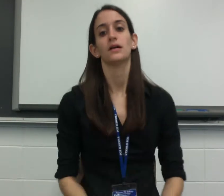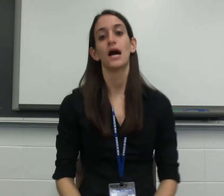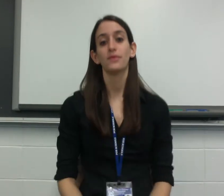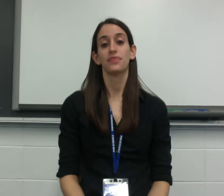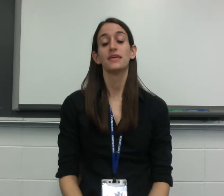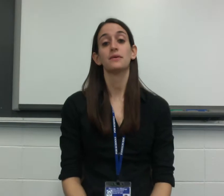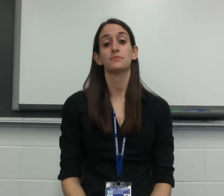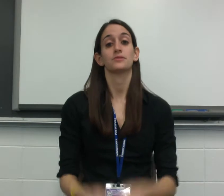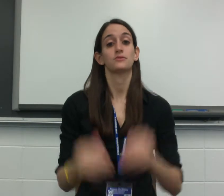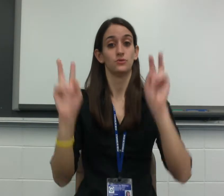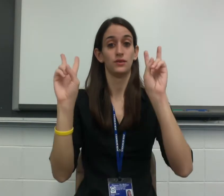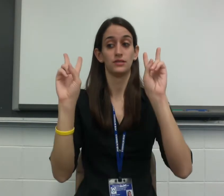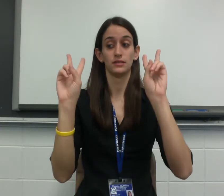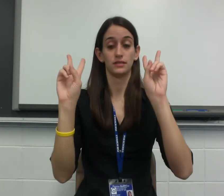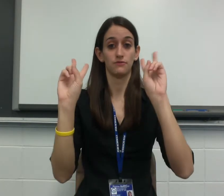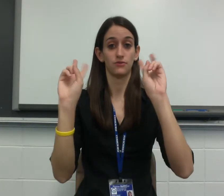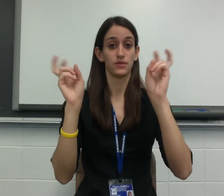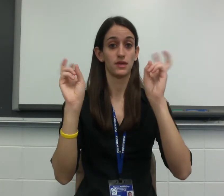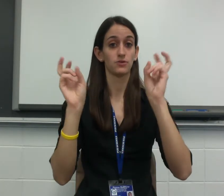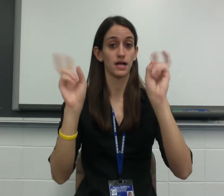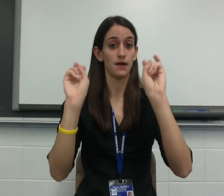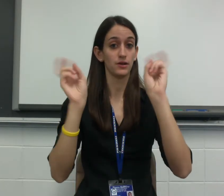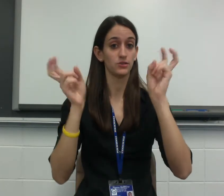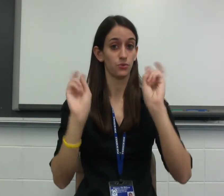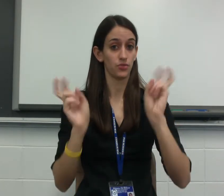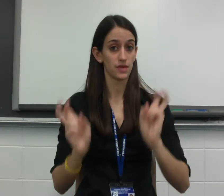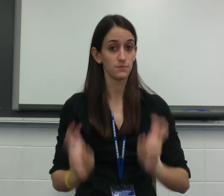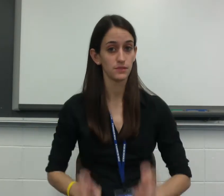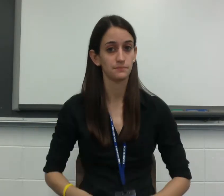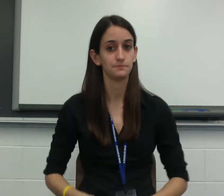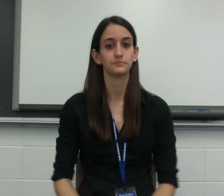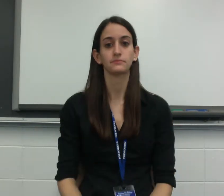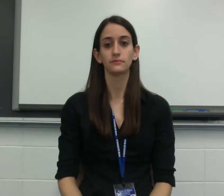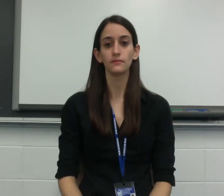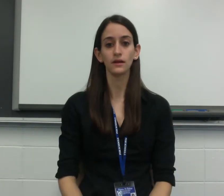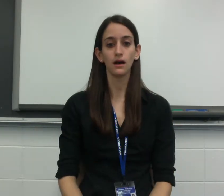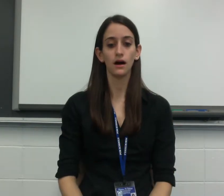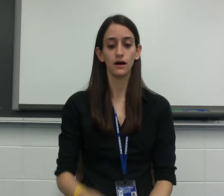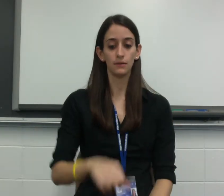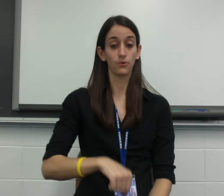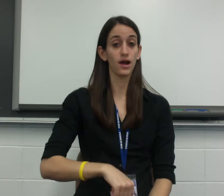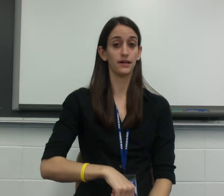Common themes. So this is the sign for theme or topic. So themes. Pride.